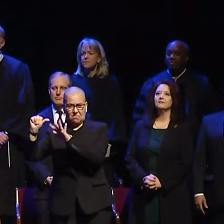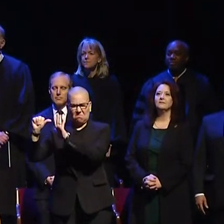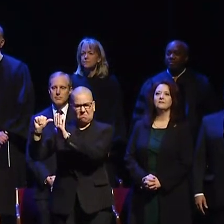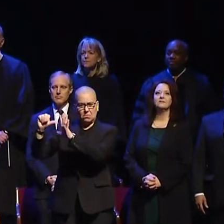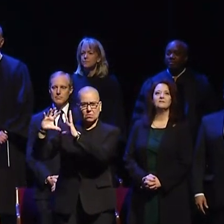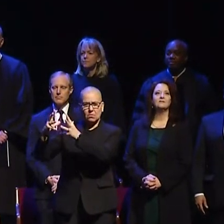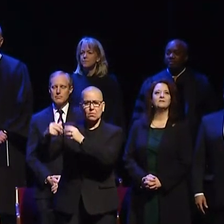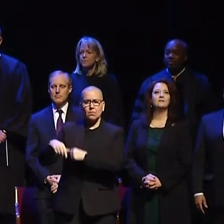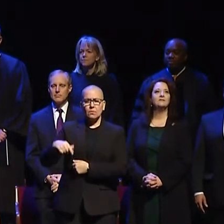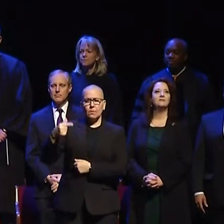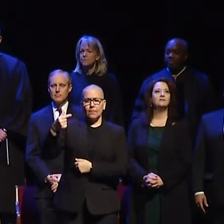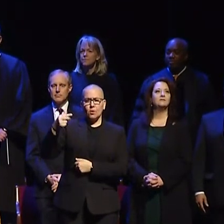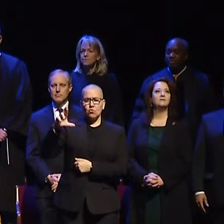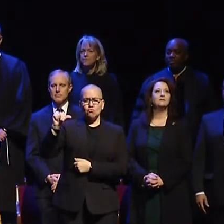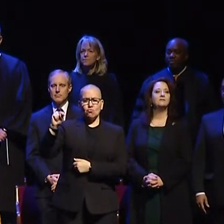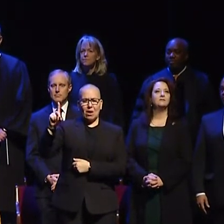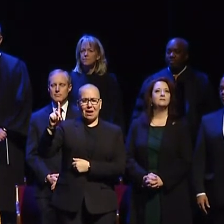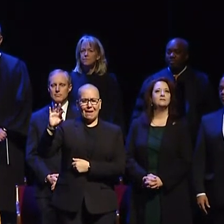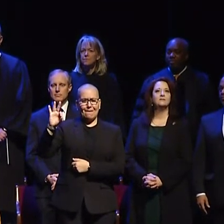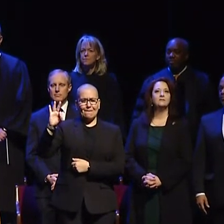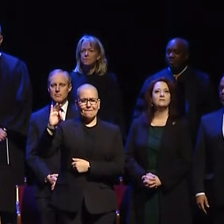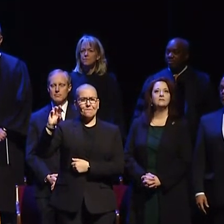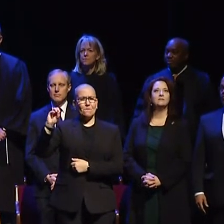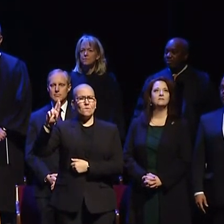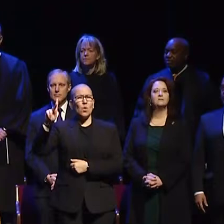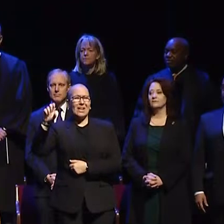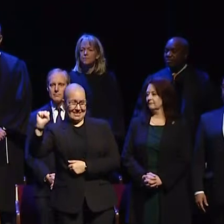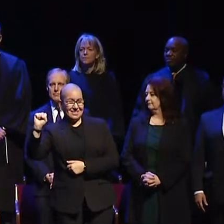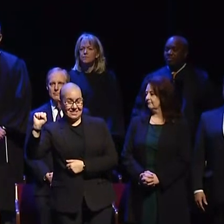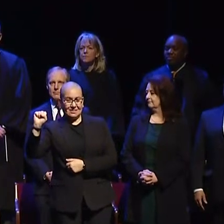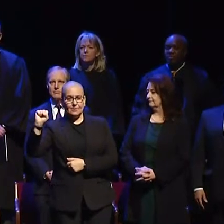Chippewa, Leech Lake Band of Ojibwe,